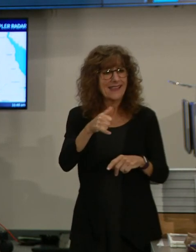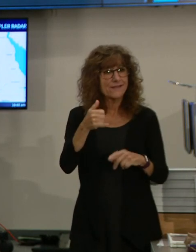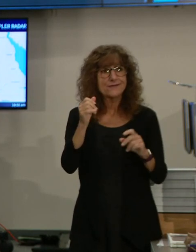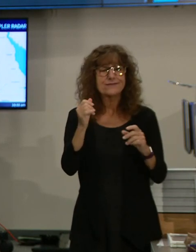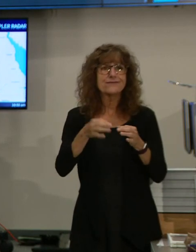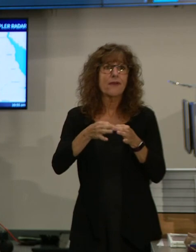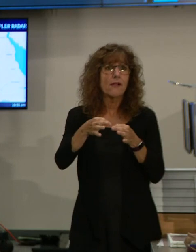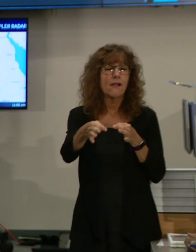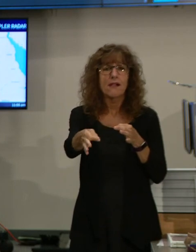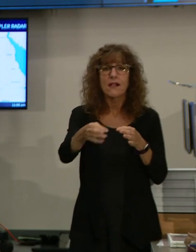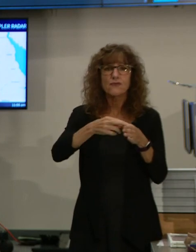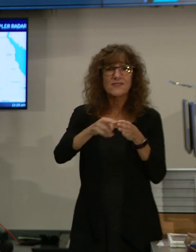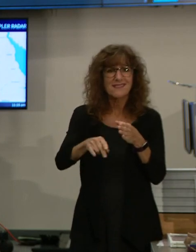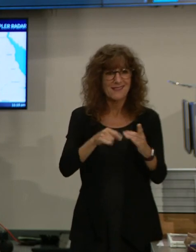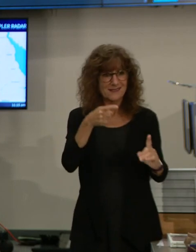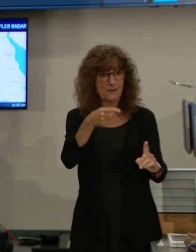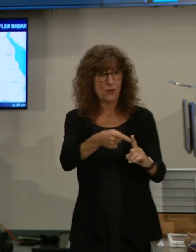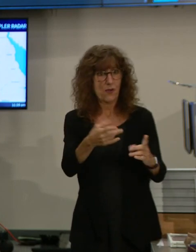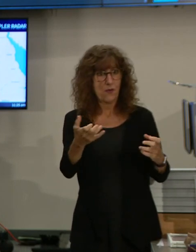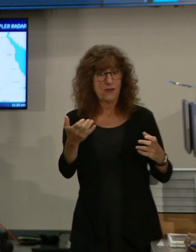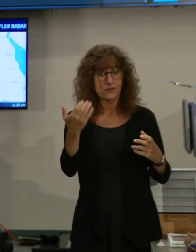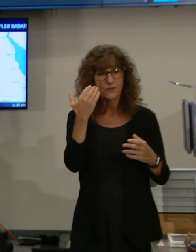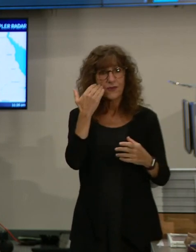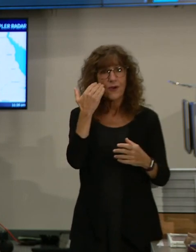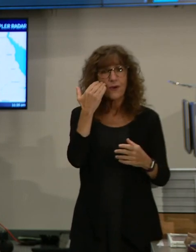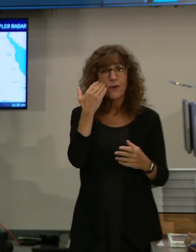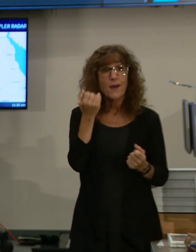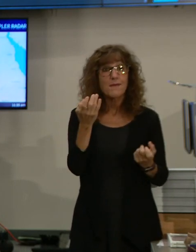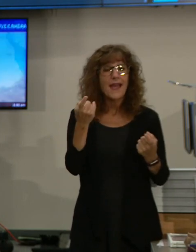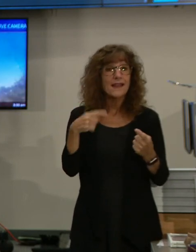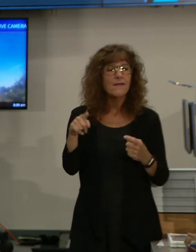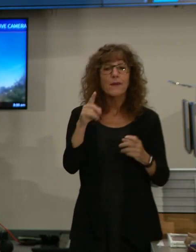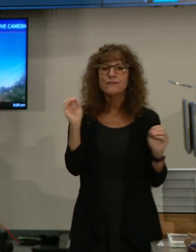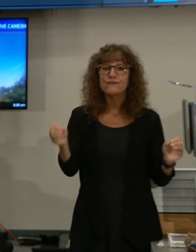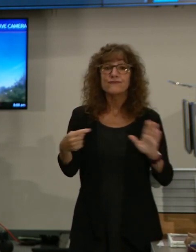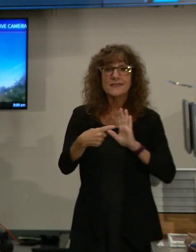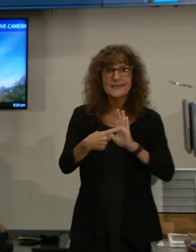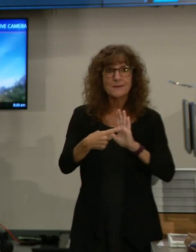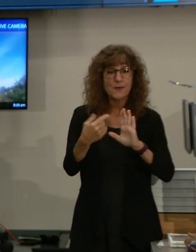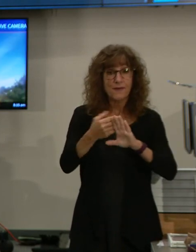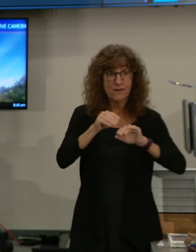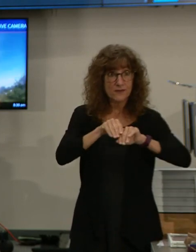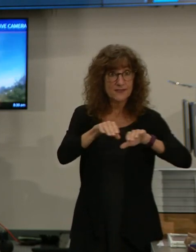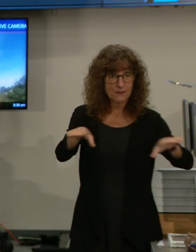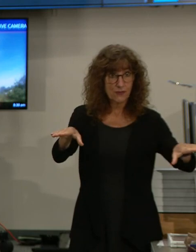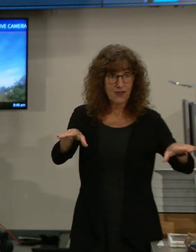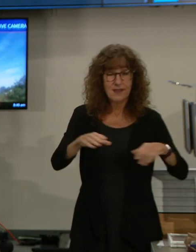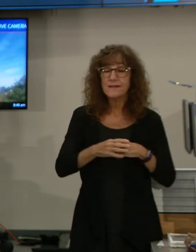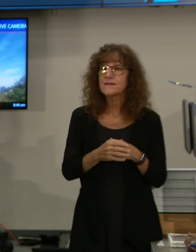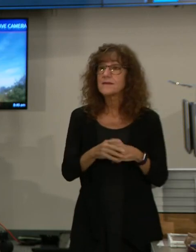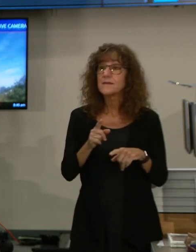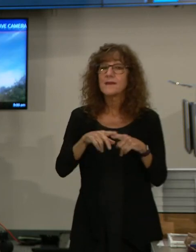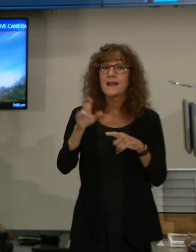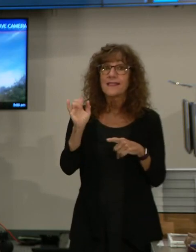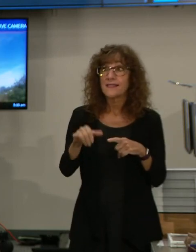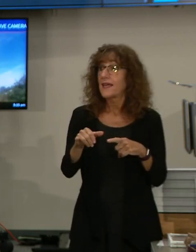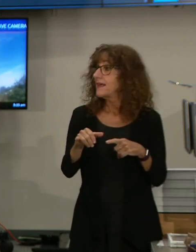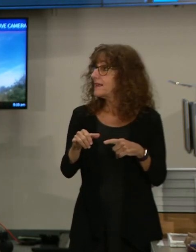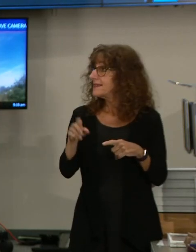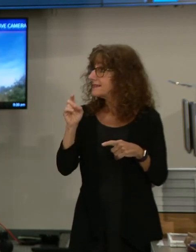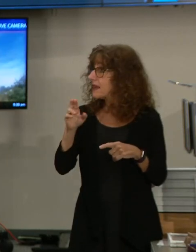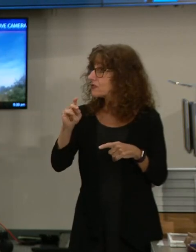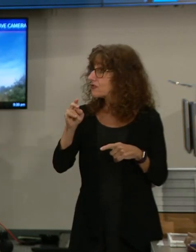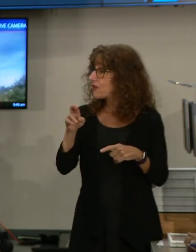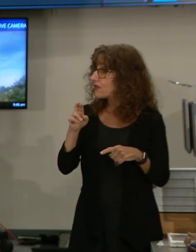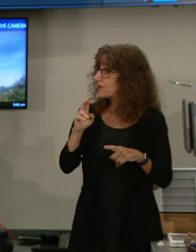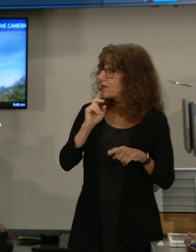test result. That's the whole point, is that we want people to know, many of whom are asymptomatic before they spread it. But that's been the experience. Dr. Carter, do you